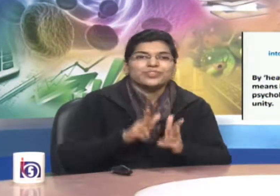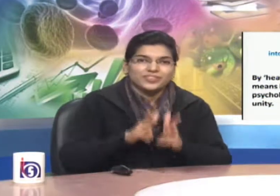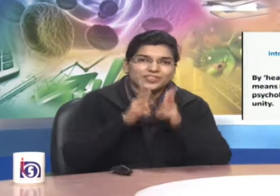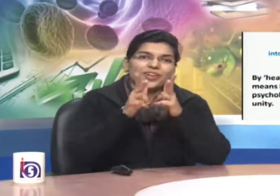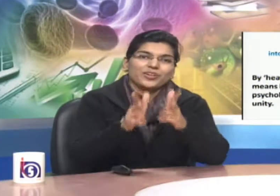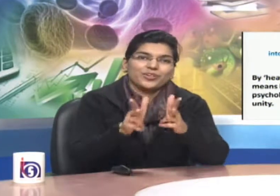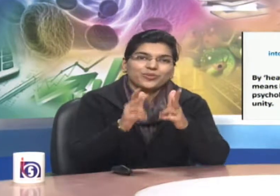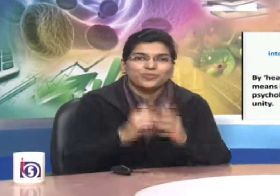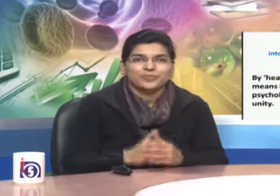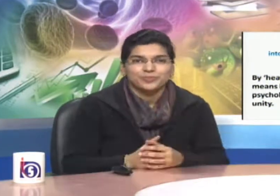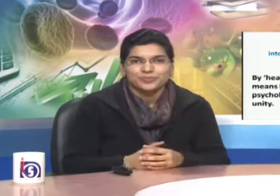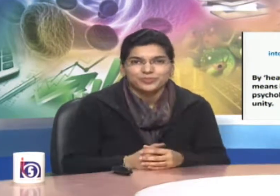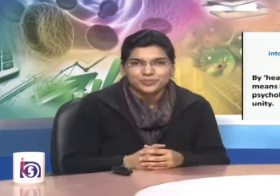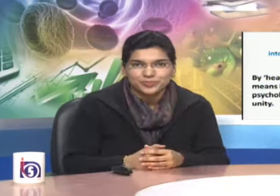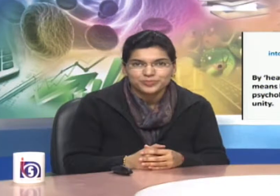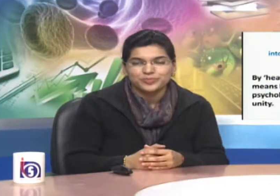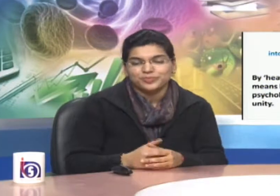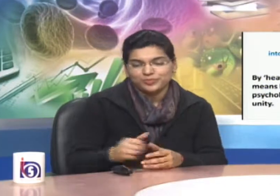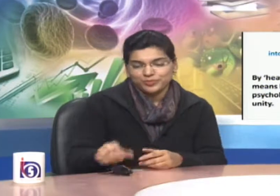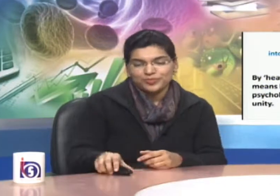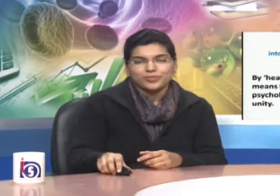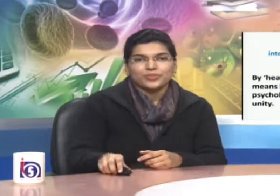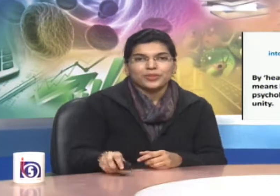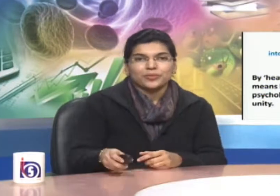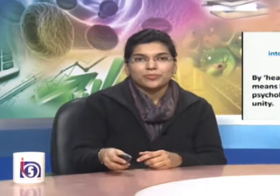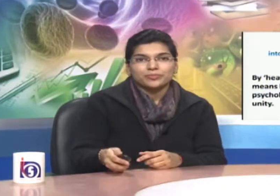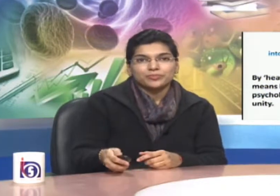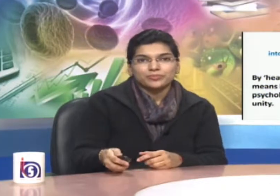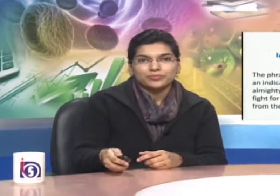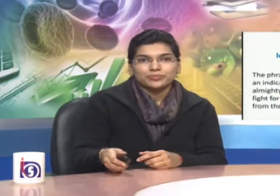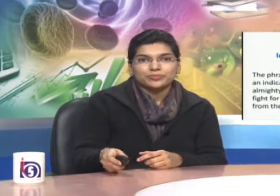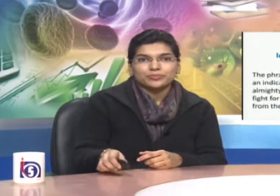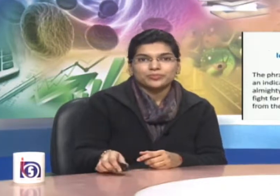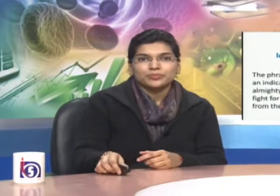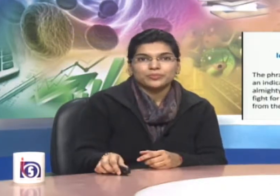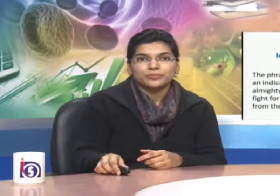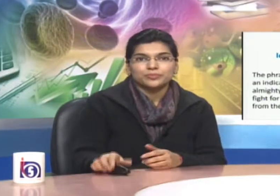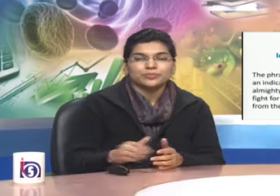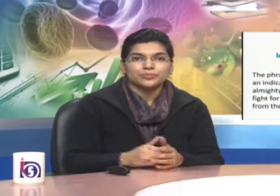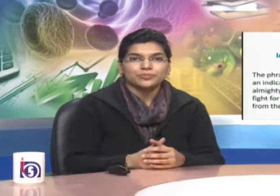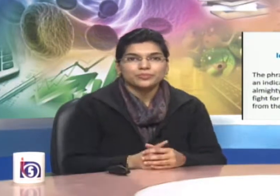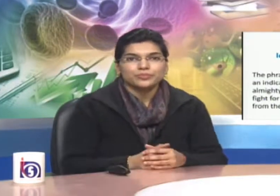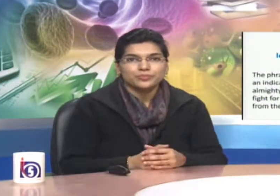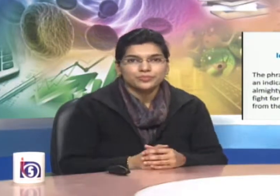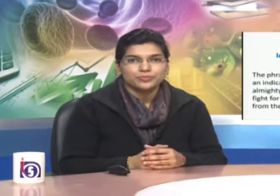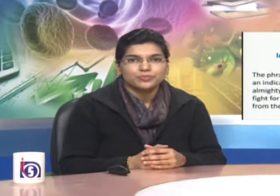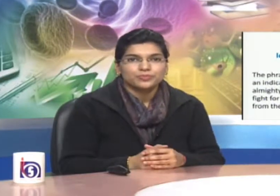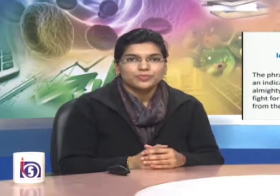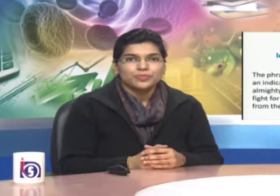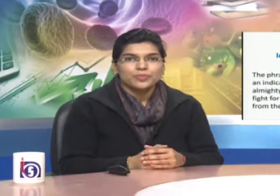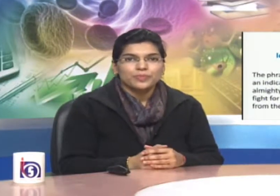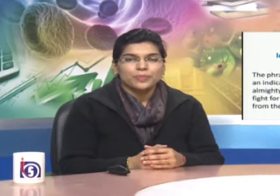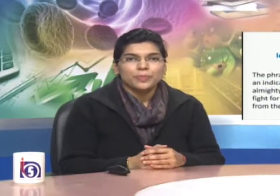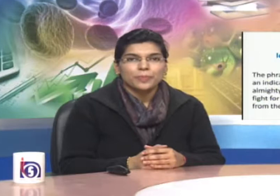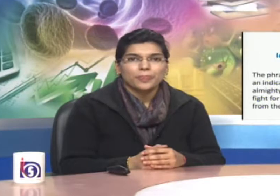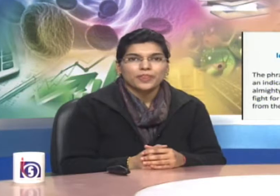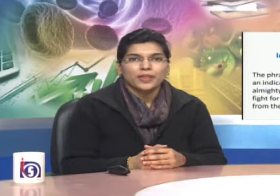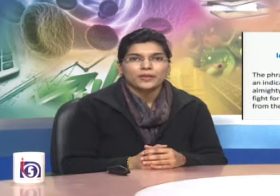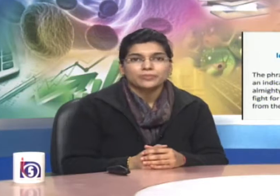This is what Rabindranath Tagore says. He says, let my country